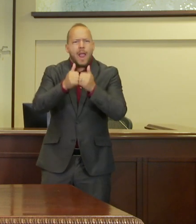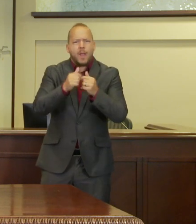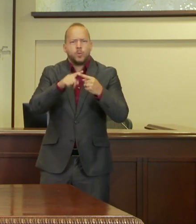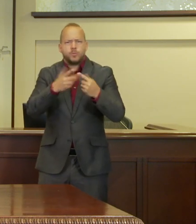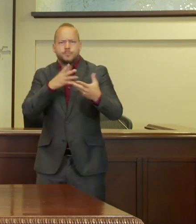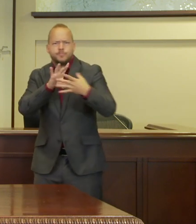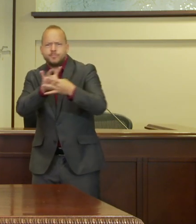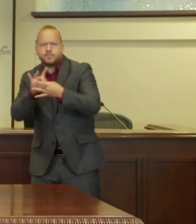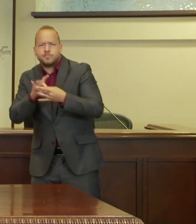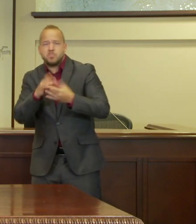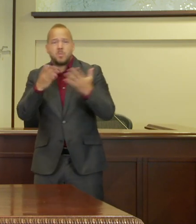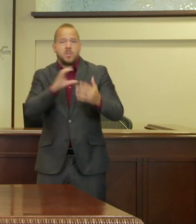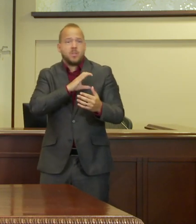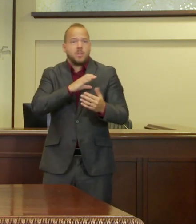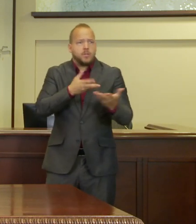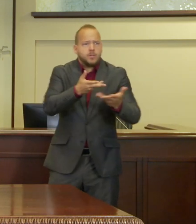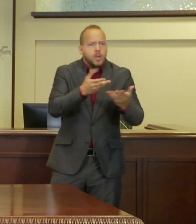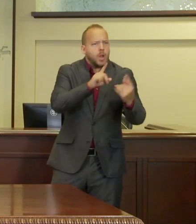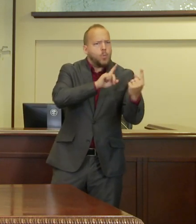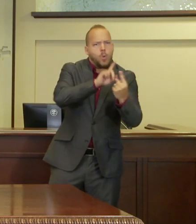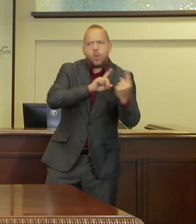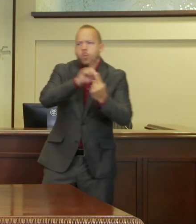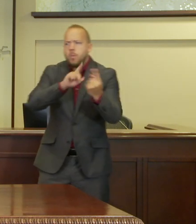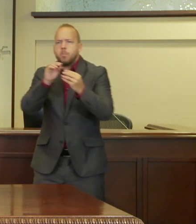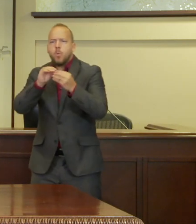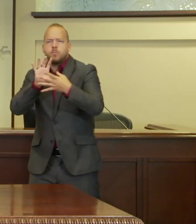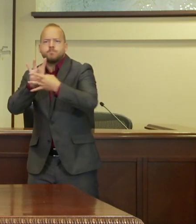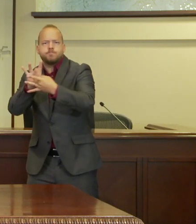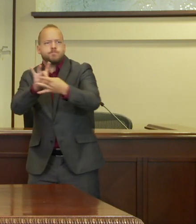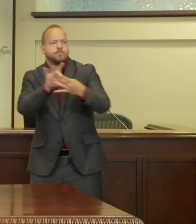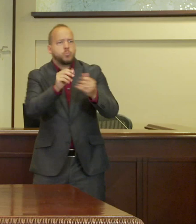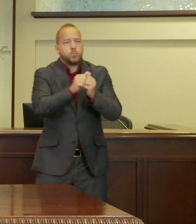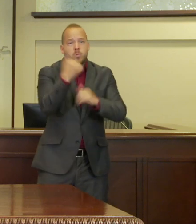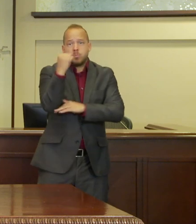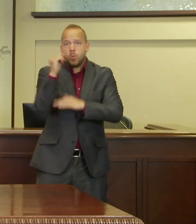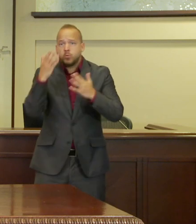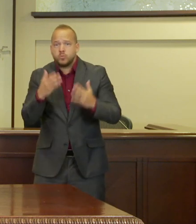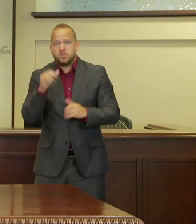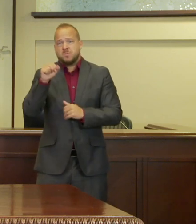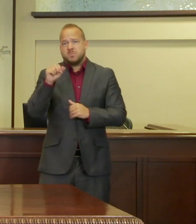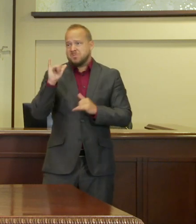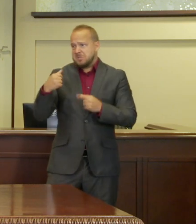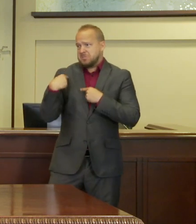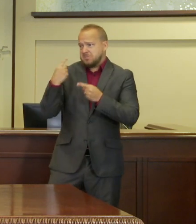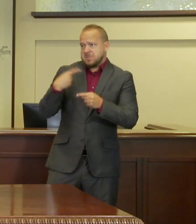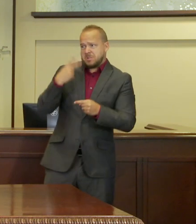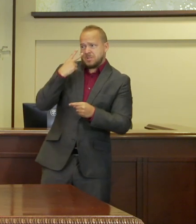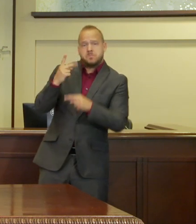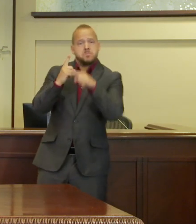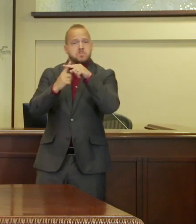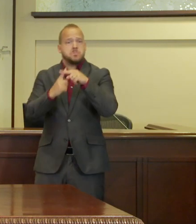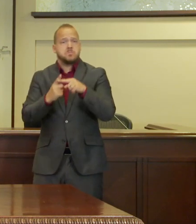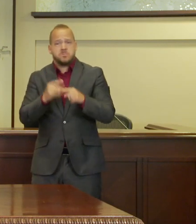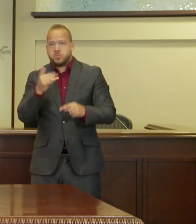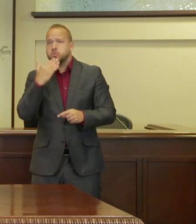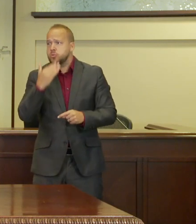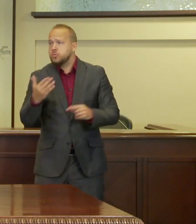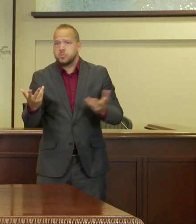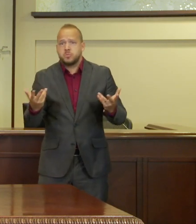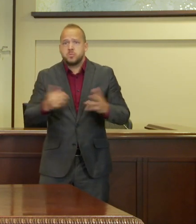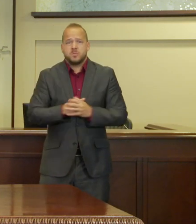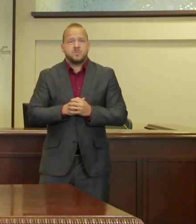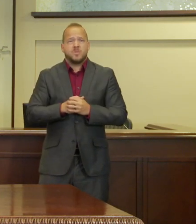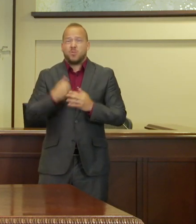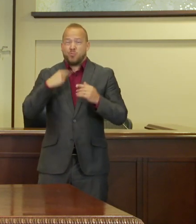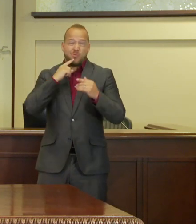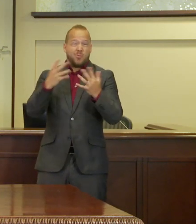one-on-one interactions with other people in the community. I think that's, you know, we want to look for the big overarching